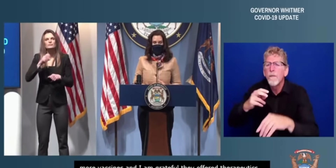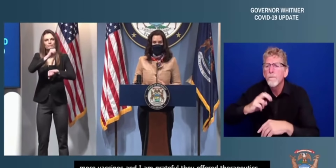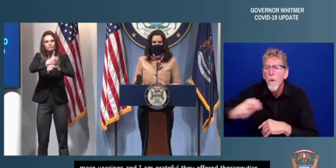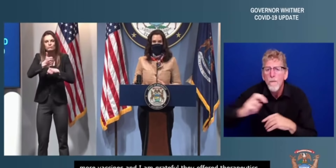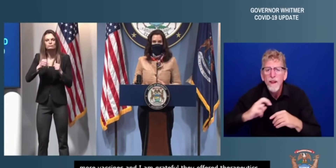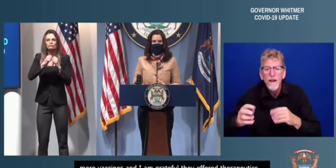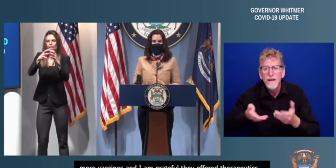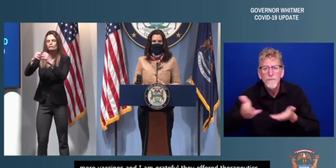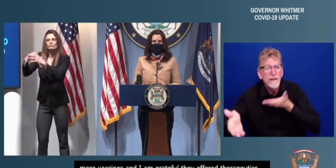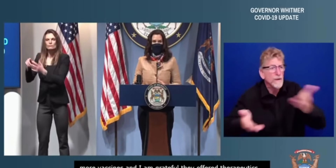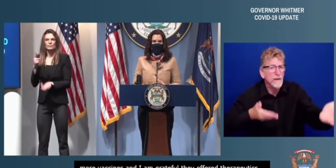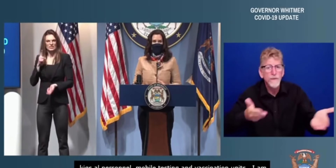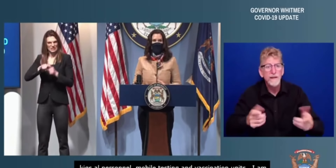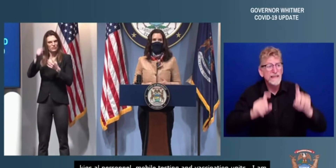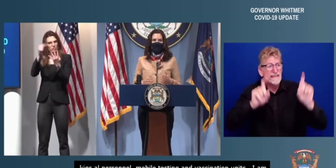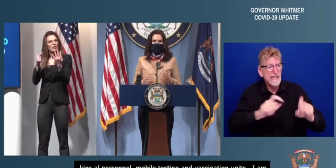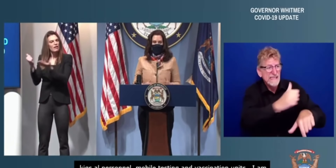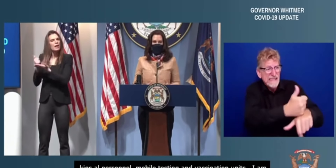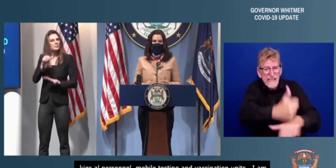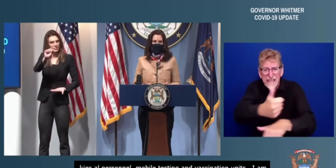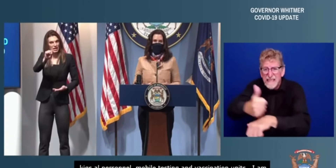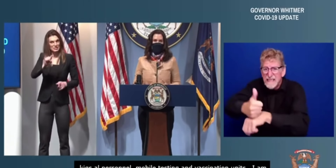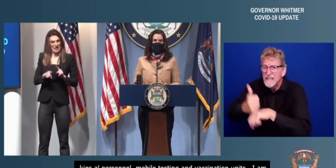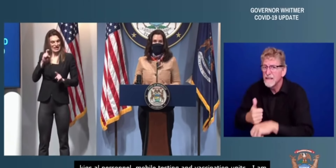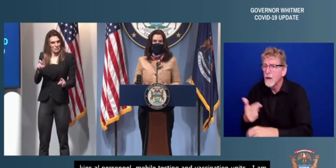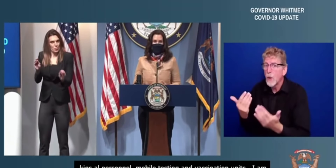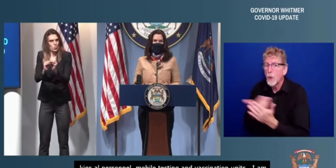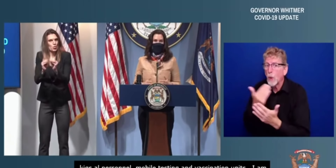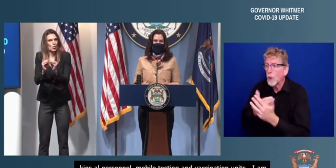as do a number of public health experts, that we really